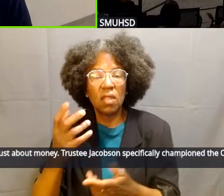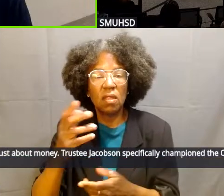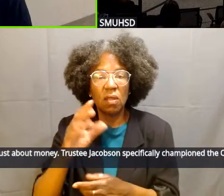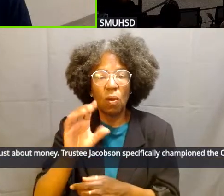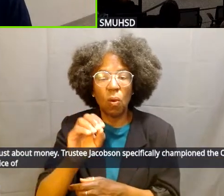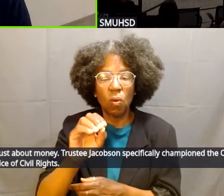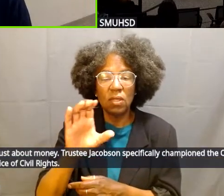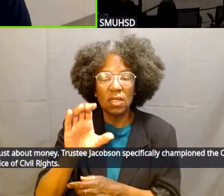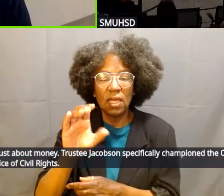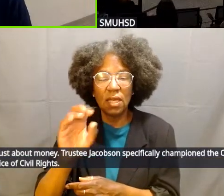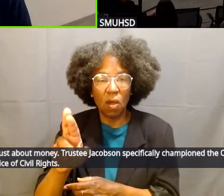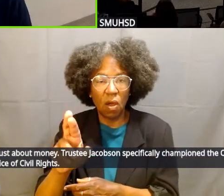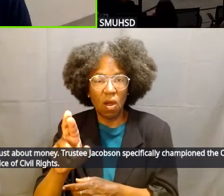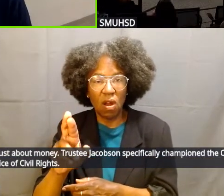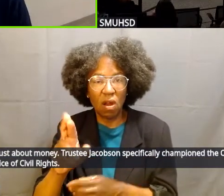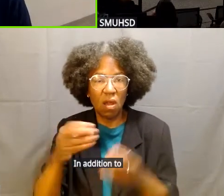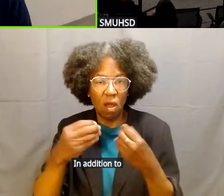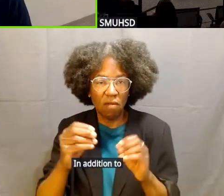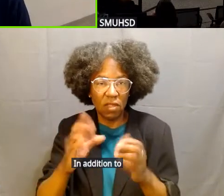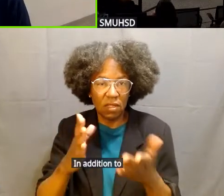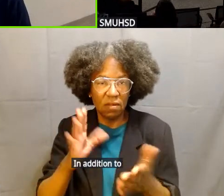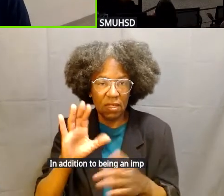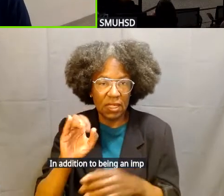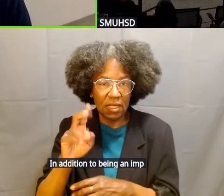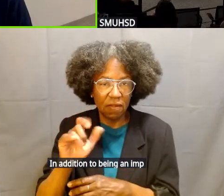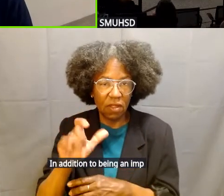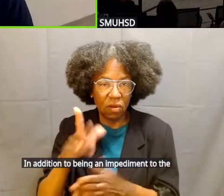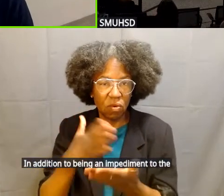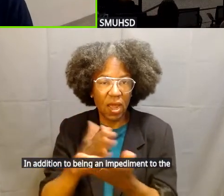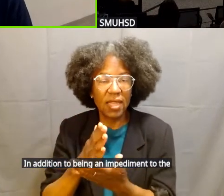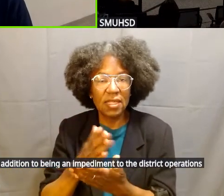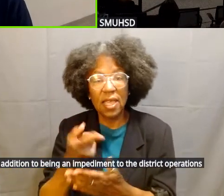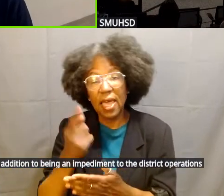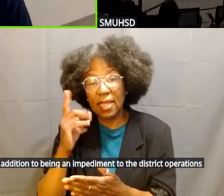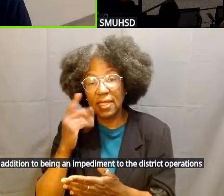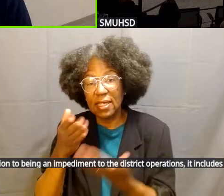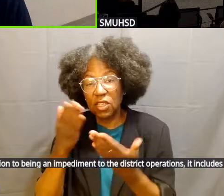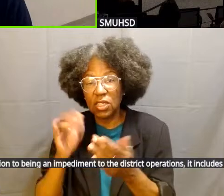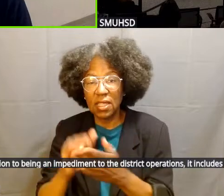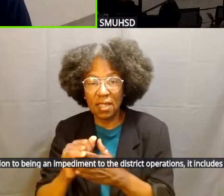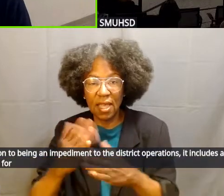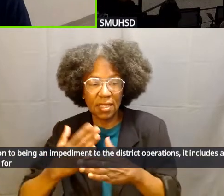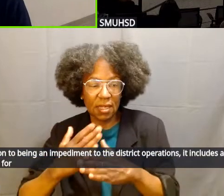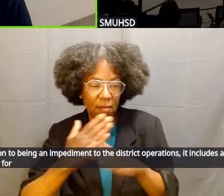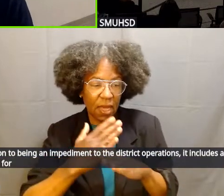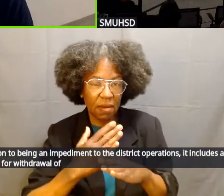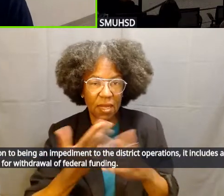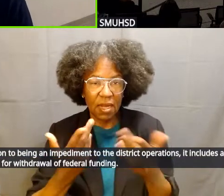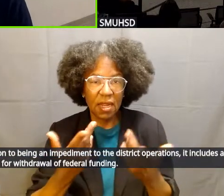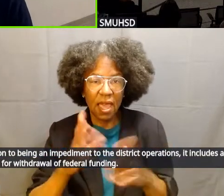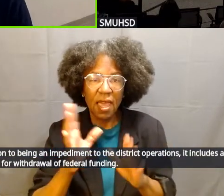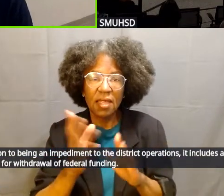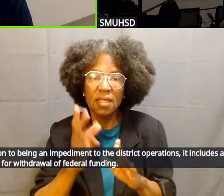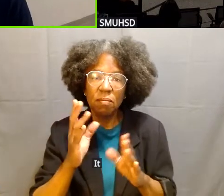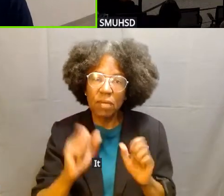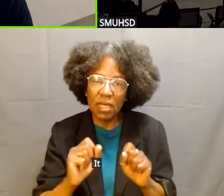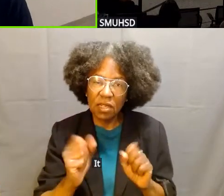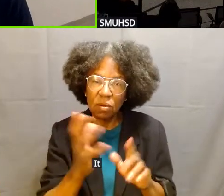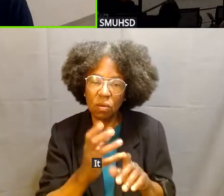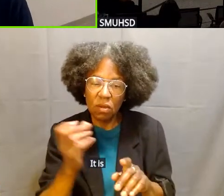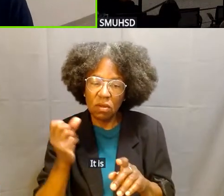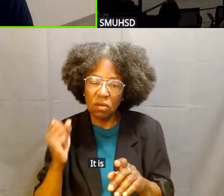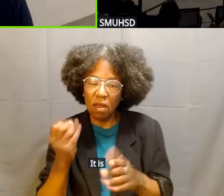Rights. In addition to being an impediment to the district operations, it includes a potential for withdrawal of federal funding. It is as if